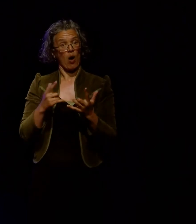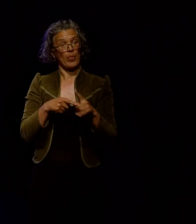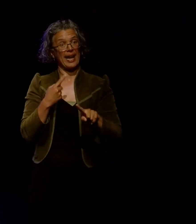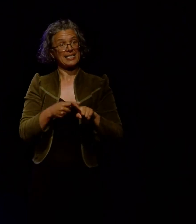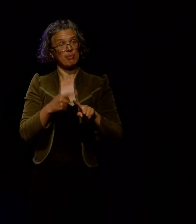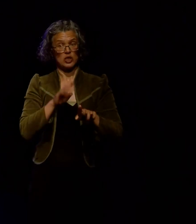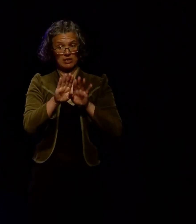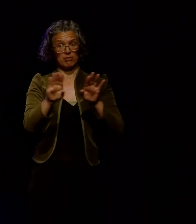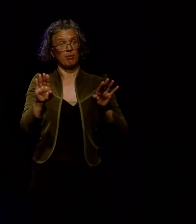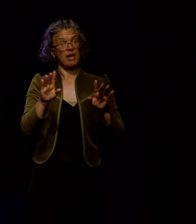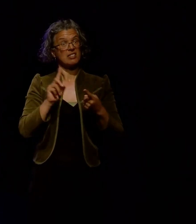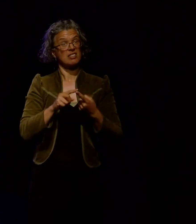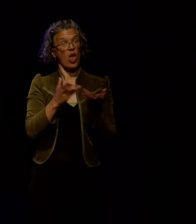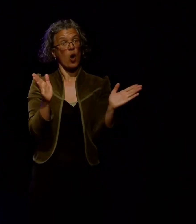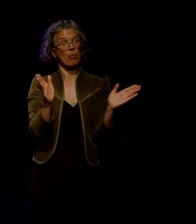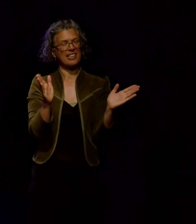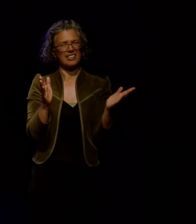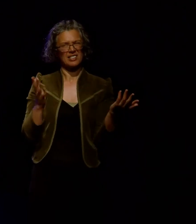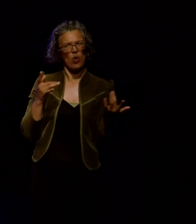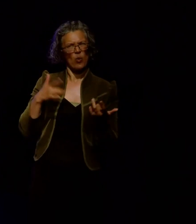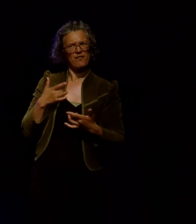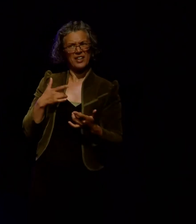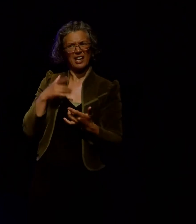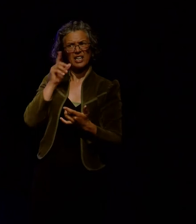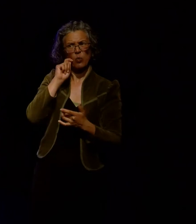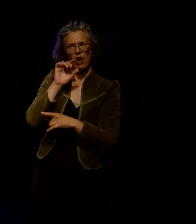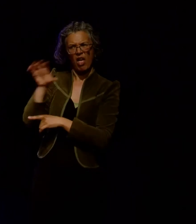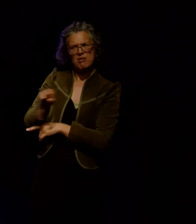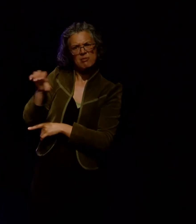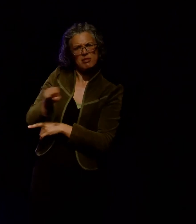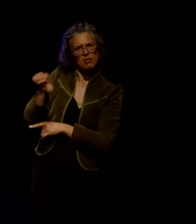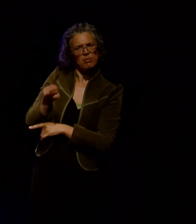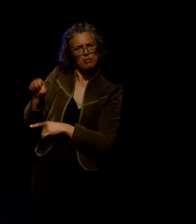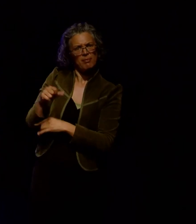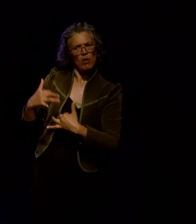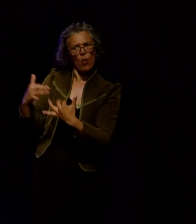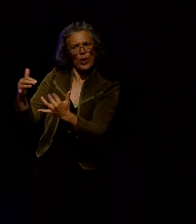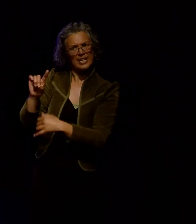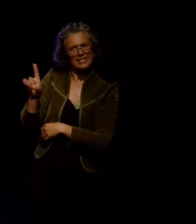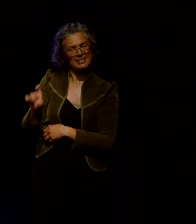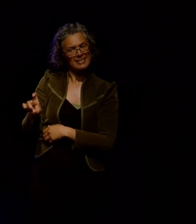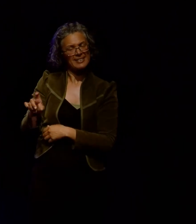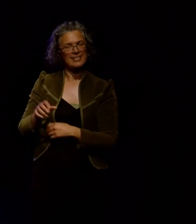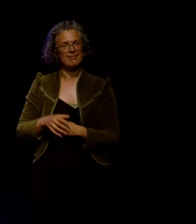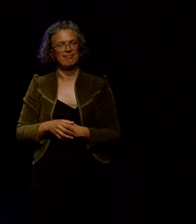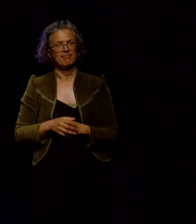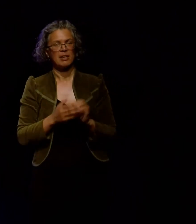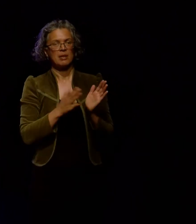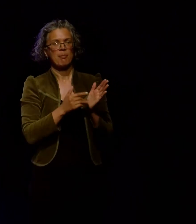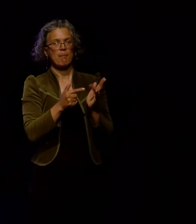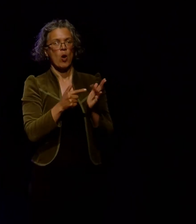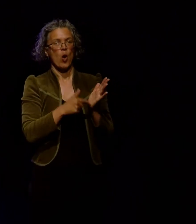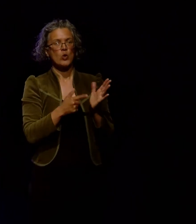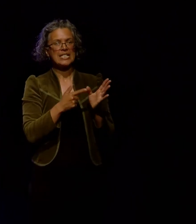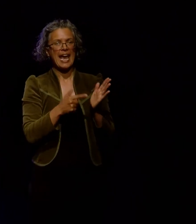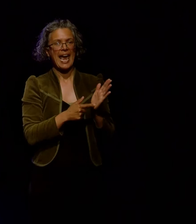risk by doing this we're cannibalising our own exhibition audience? MOTAT's exhibition manager, Rebecca Britt, says